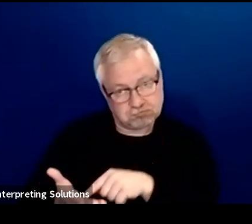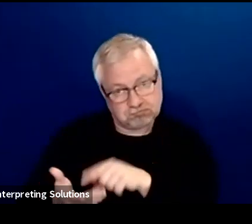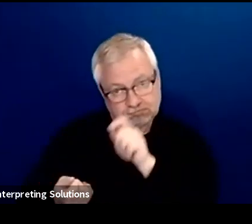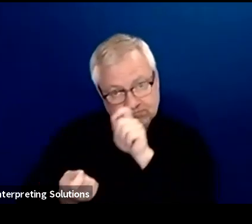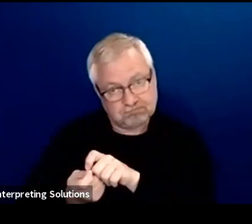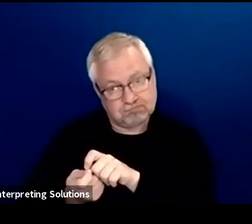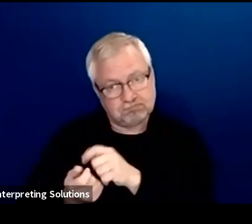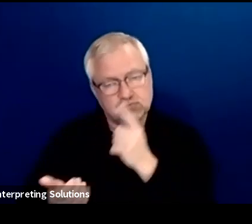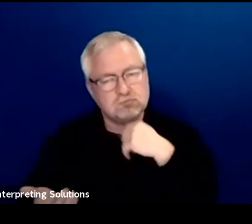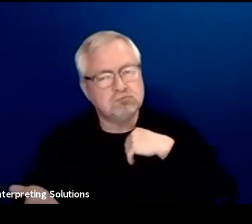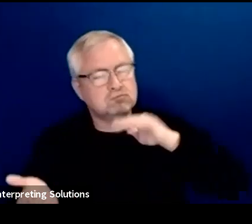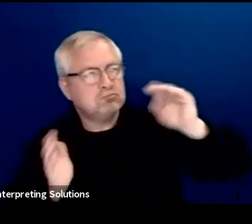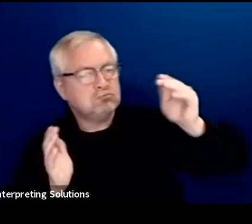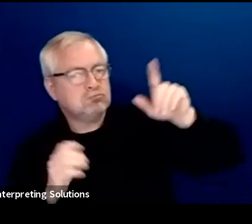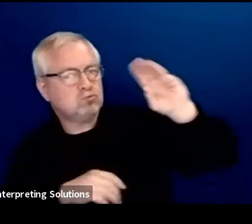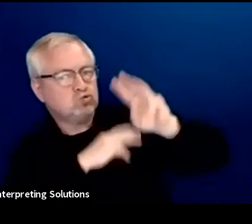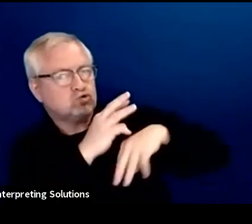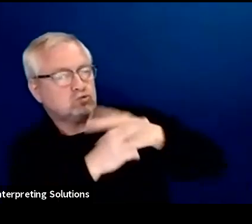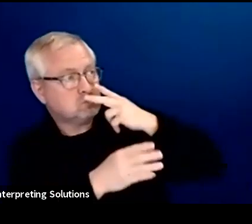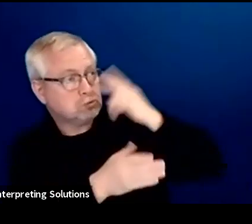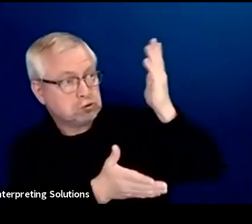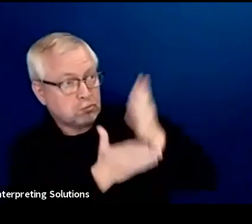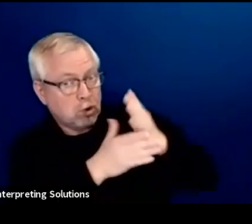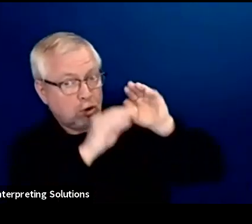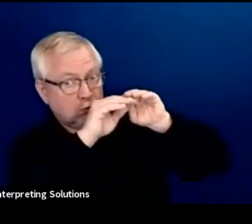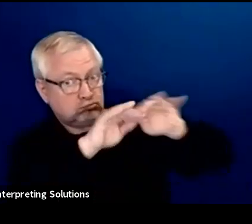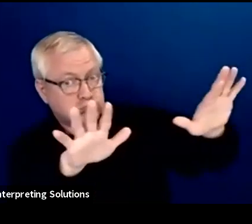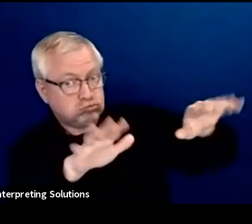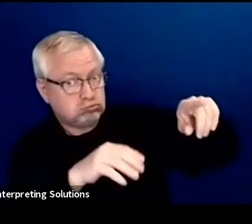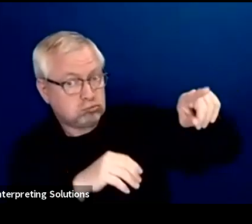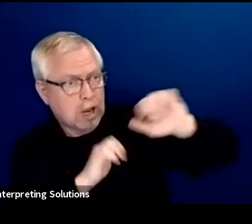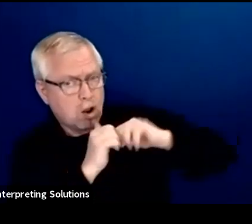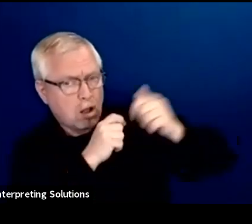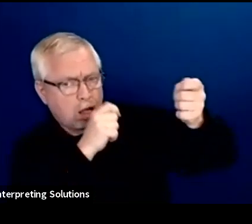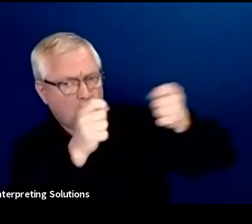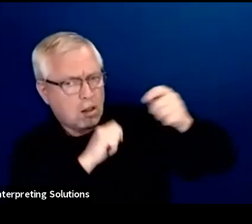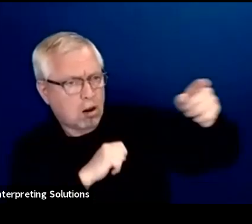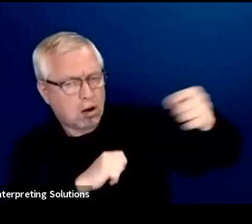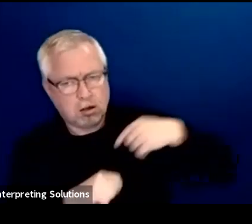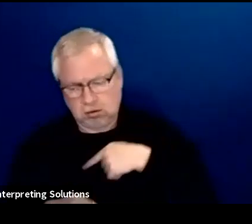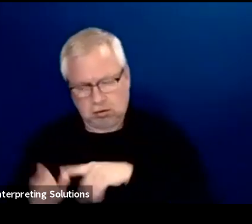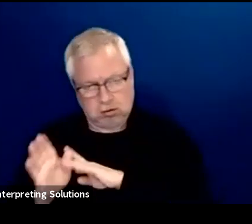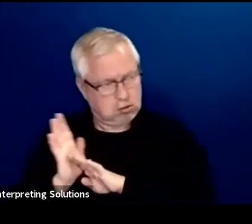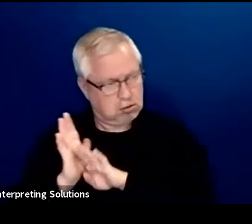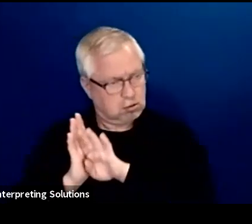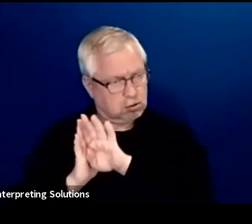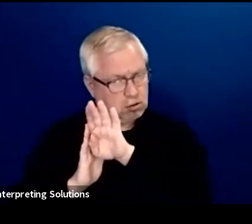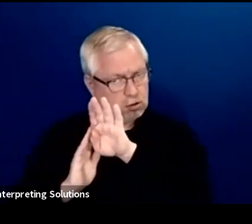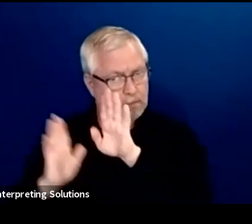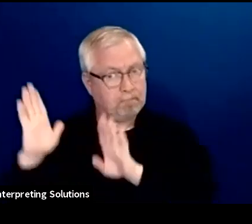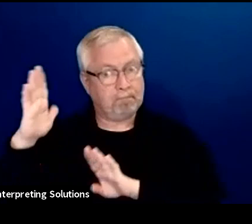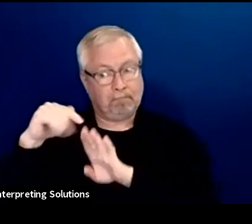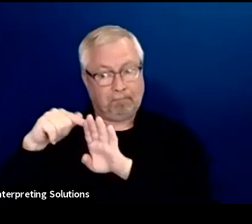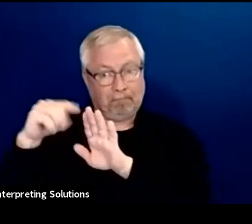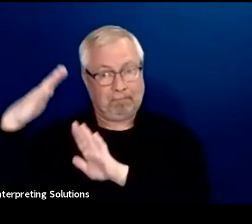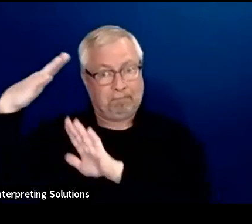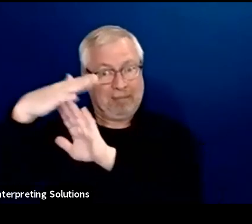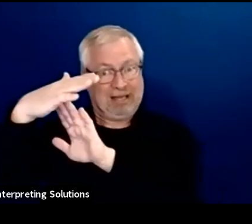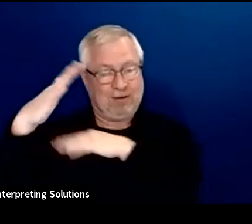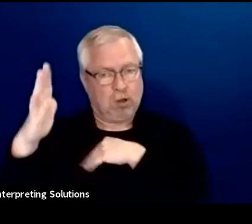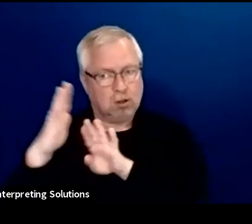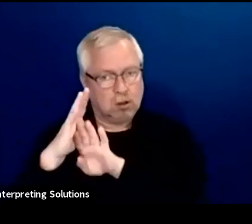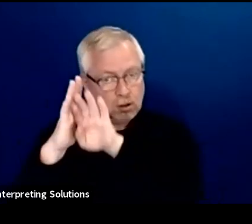this and you can get a containment on the peak, you've got a much better chance. And then we're learning a lot more about this. So you'll see